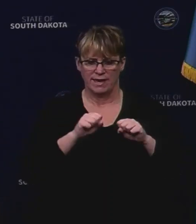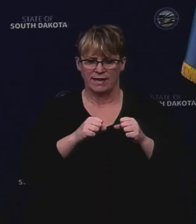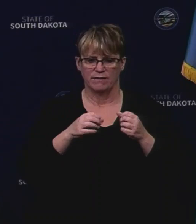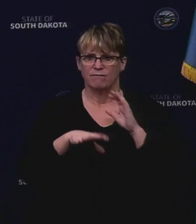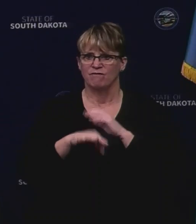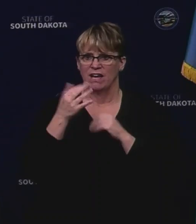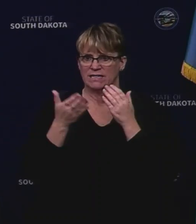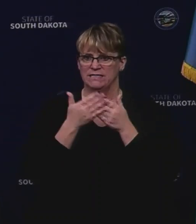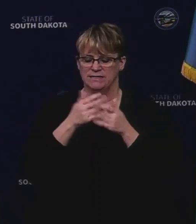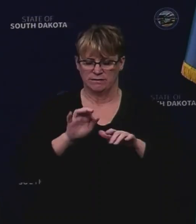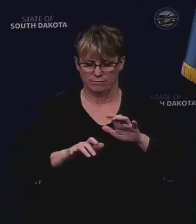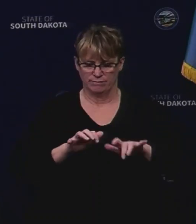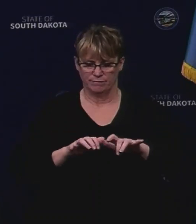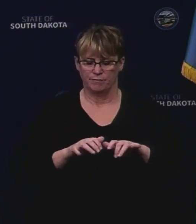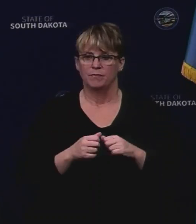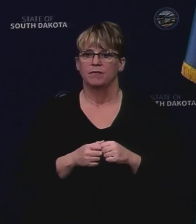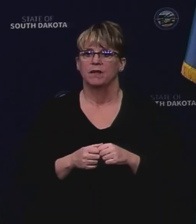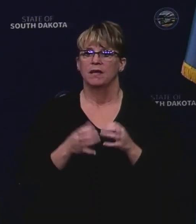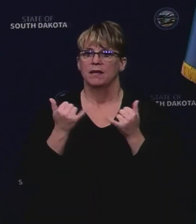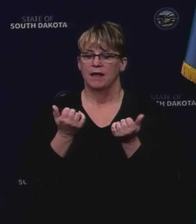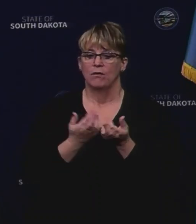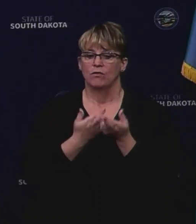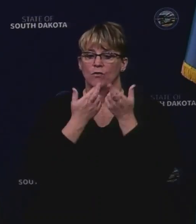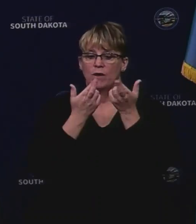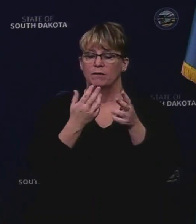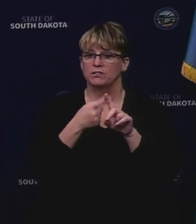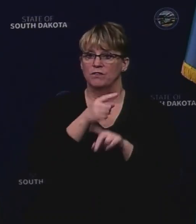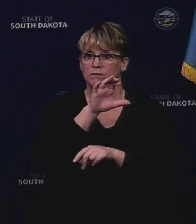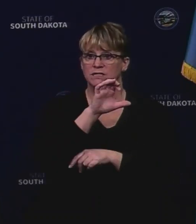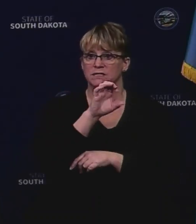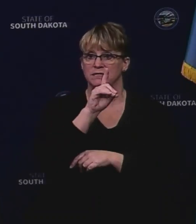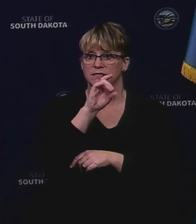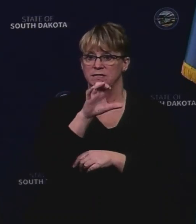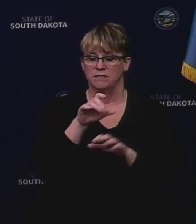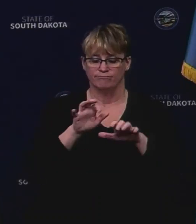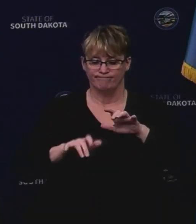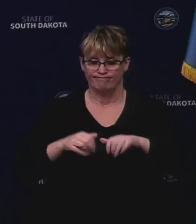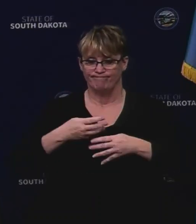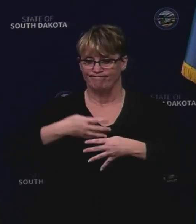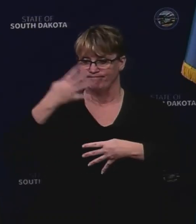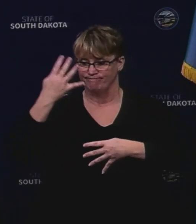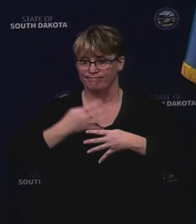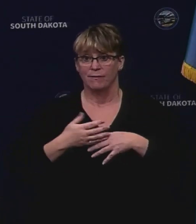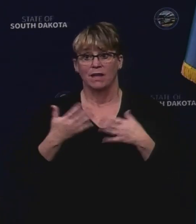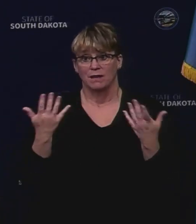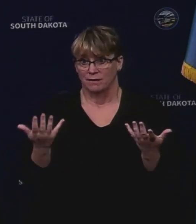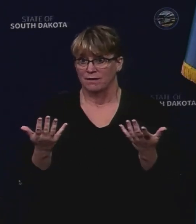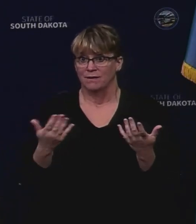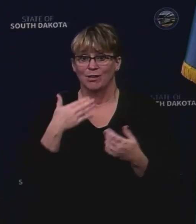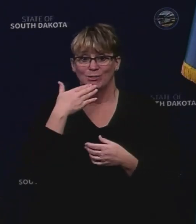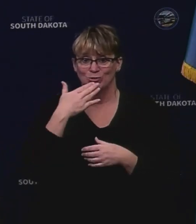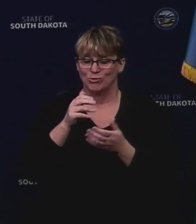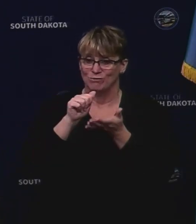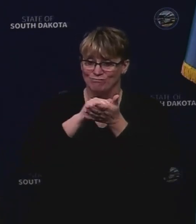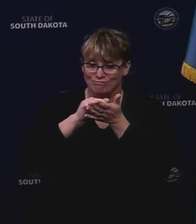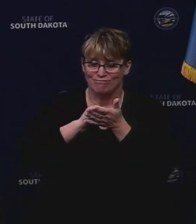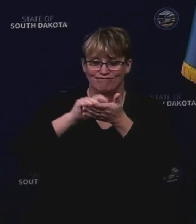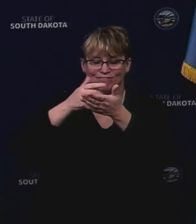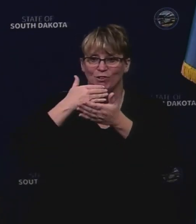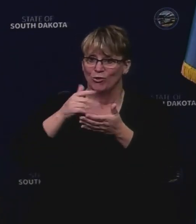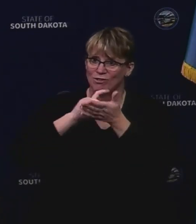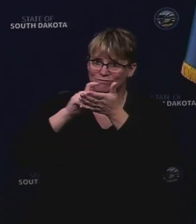possible. The recommendations from the CDC are out there, and they are about good hygiene. They're